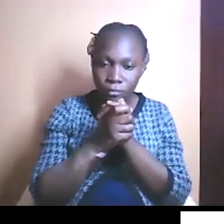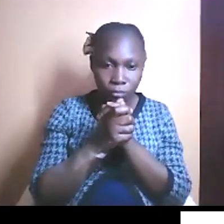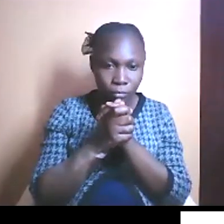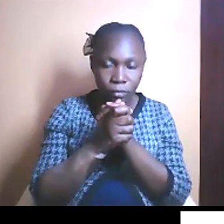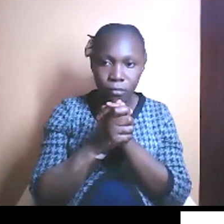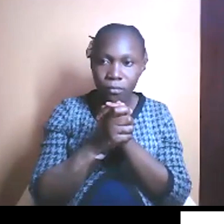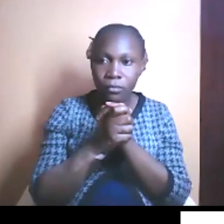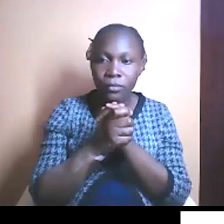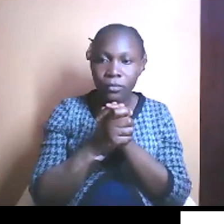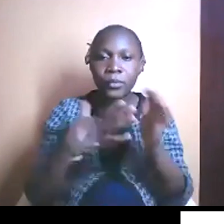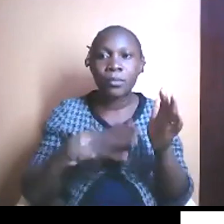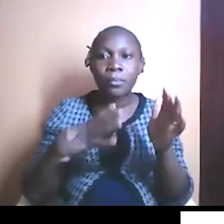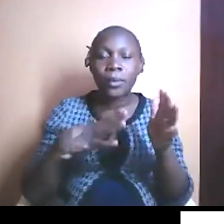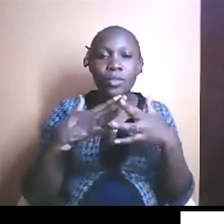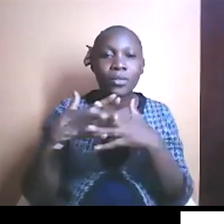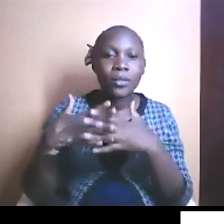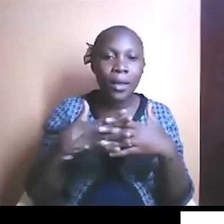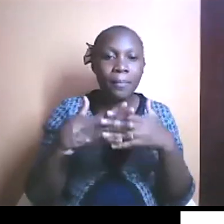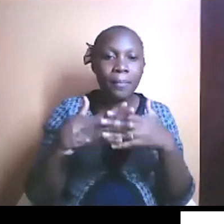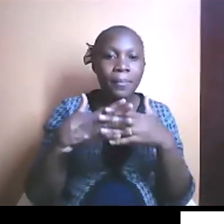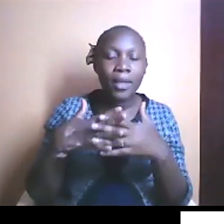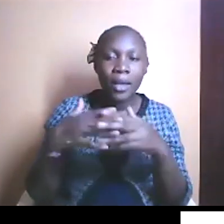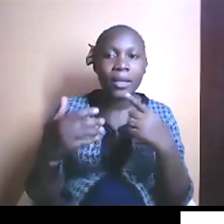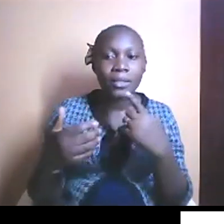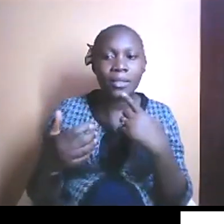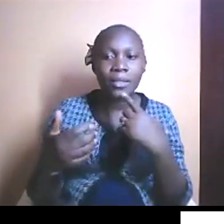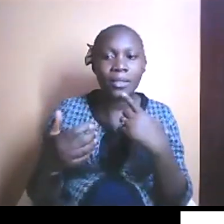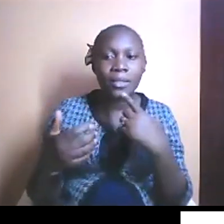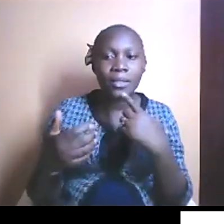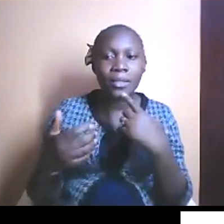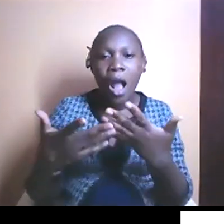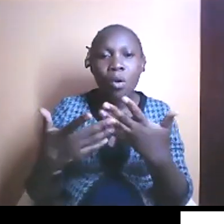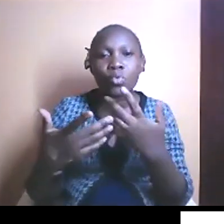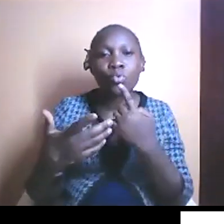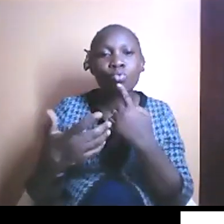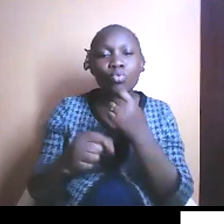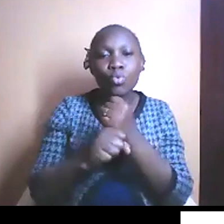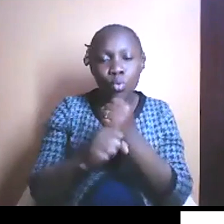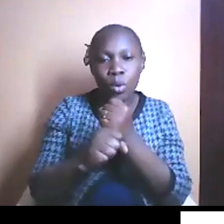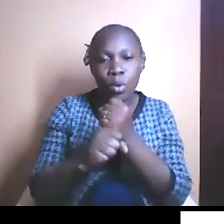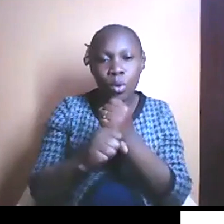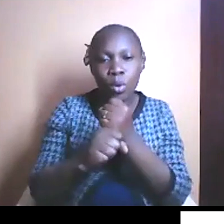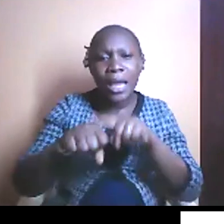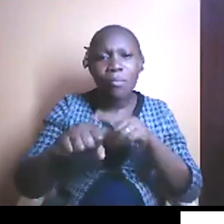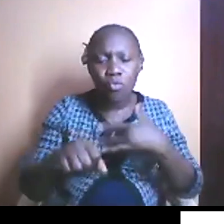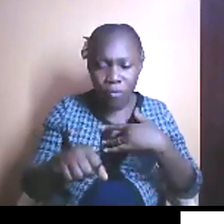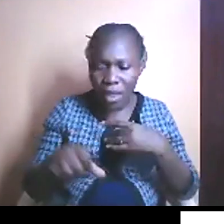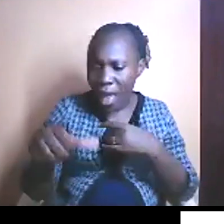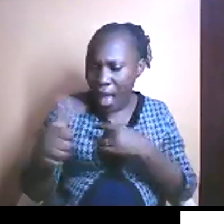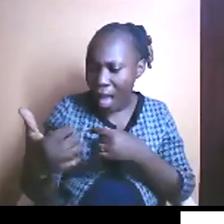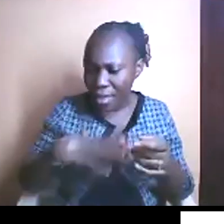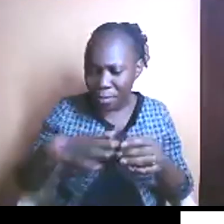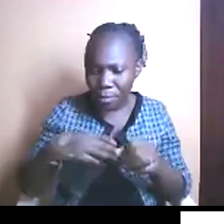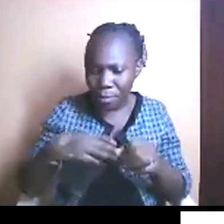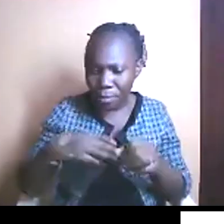that how do you deal when you feel like all your colleagues are being paid more, yet she feels